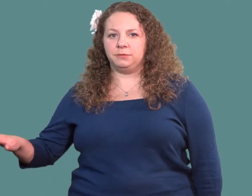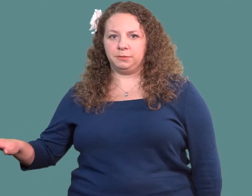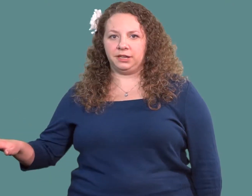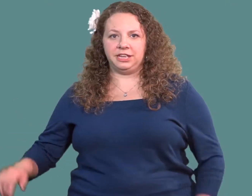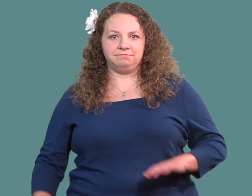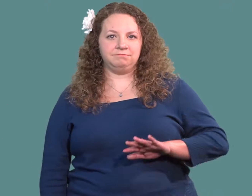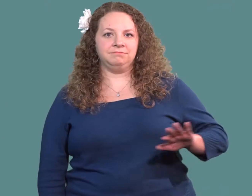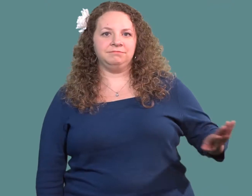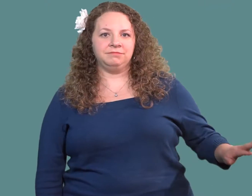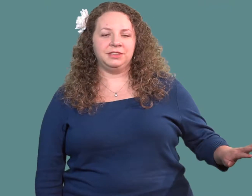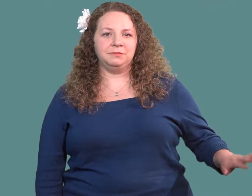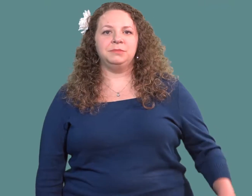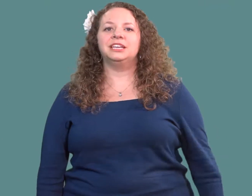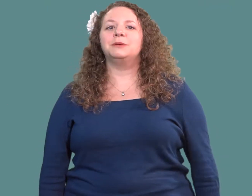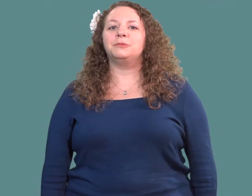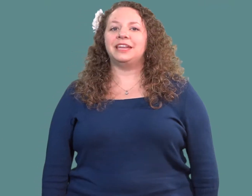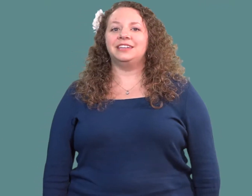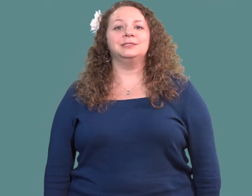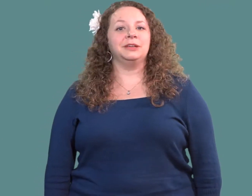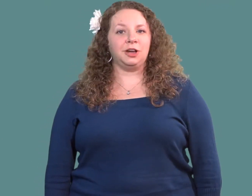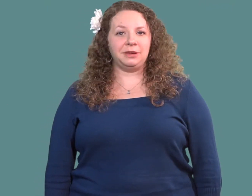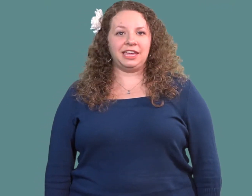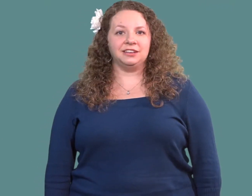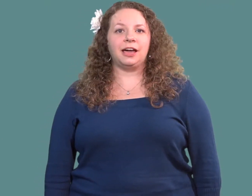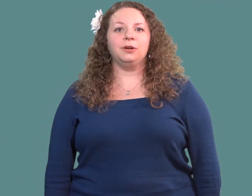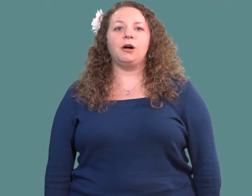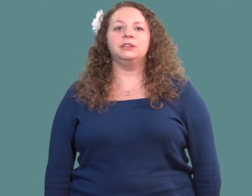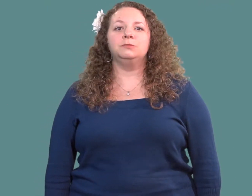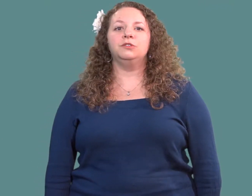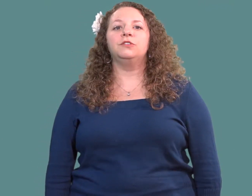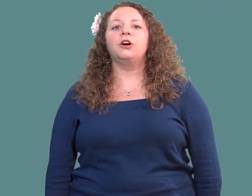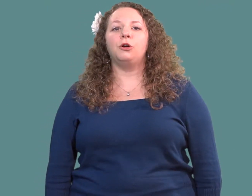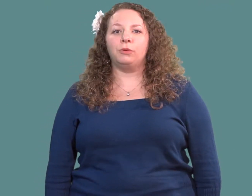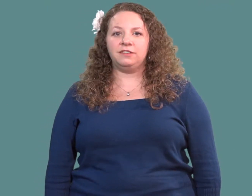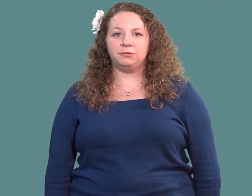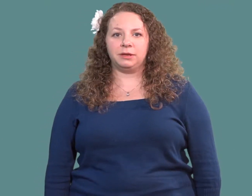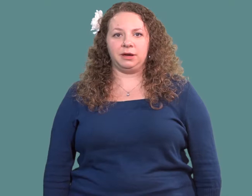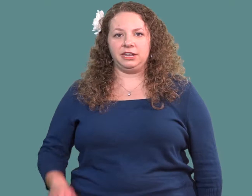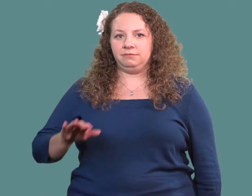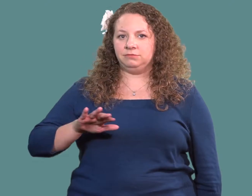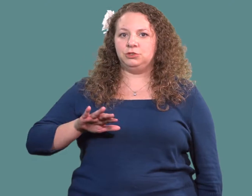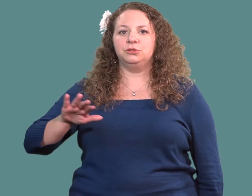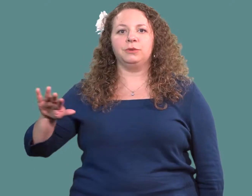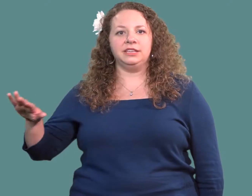your body. Because my right hand is my dominant hand, I will always move away from my body to the right